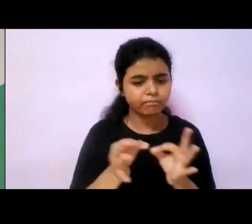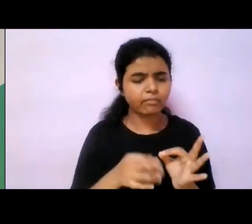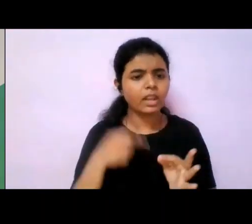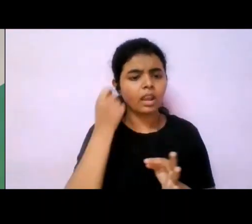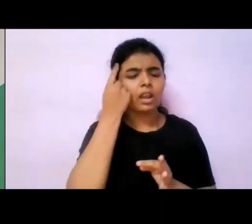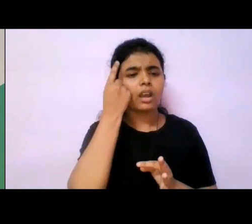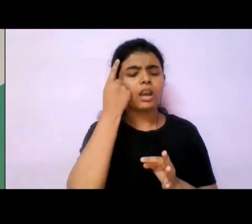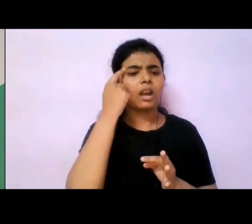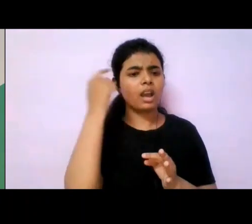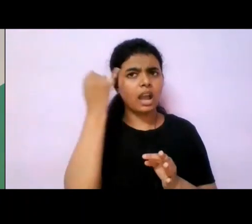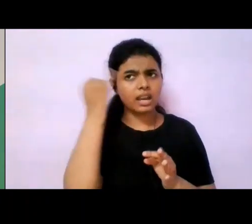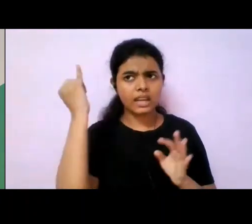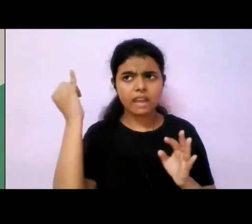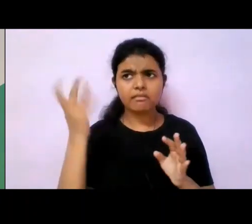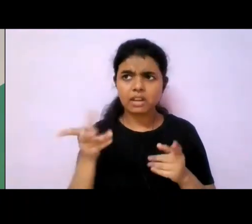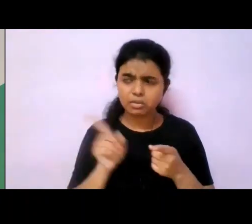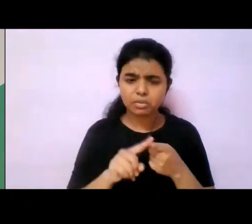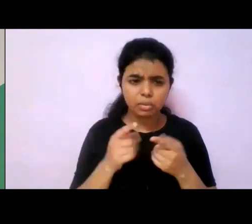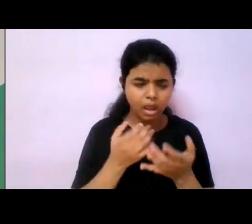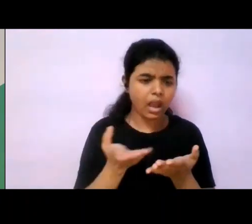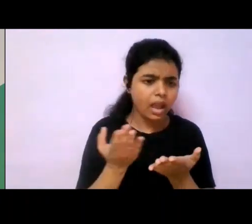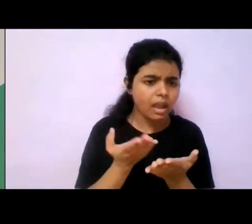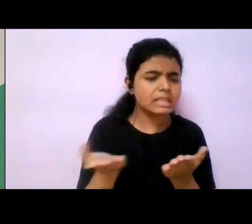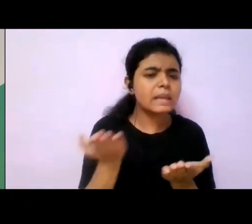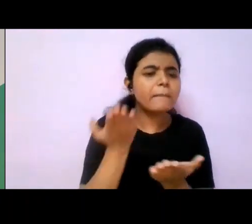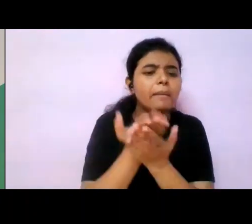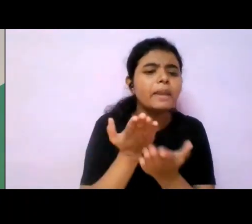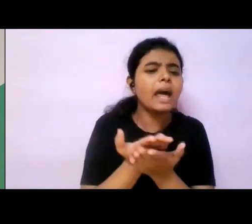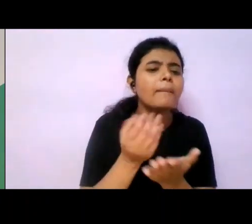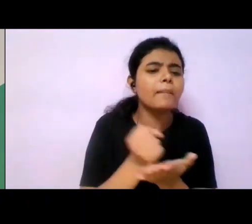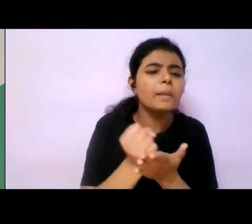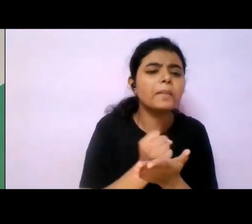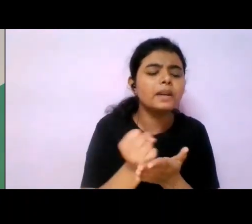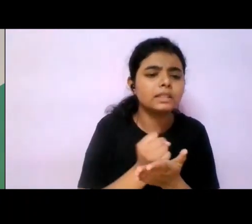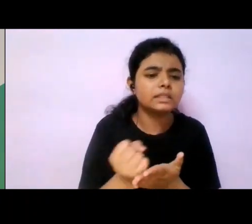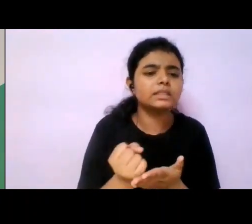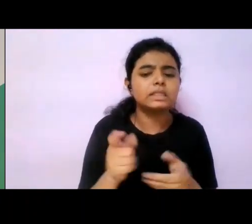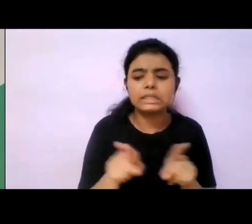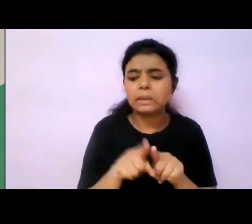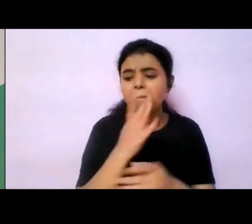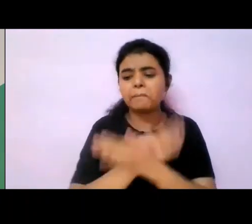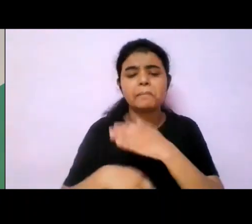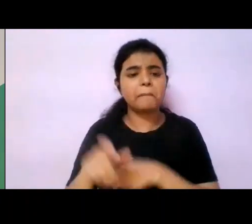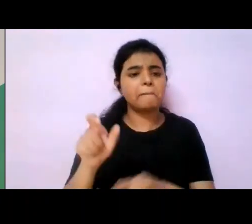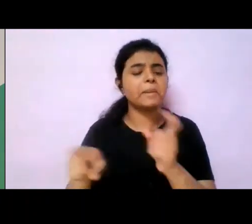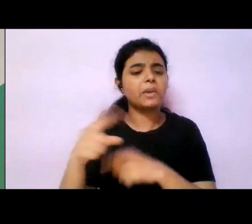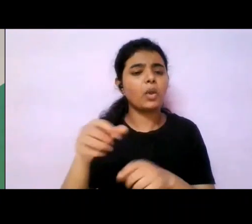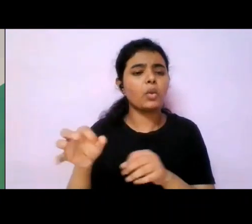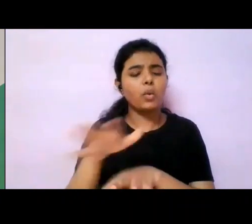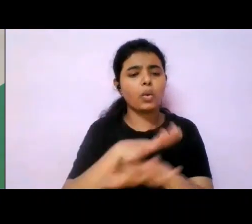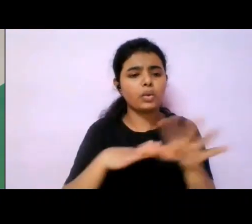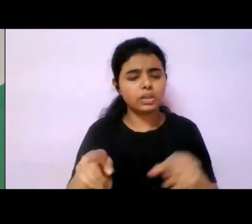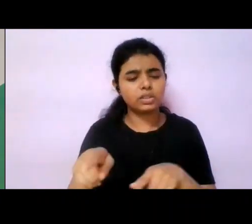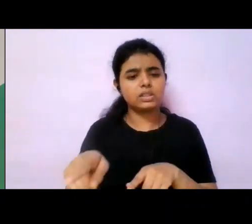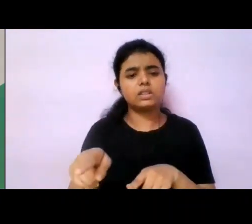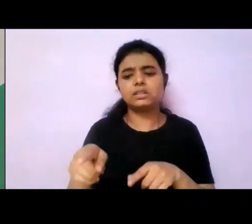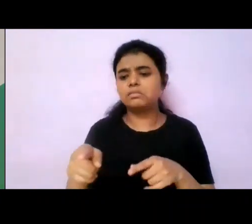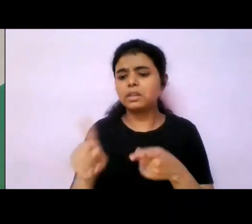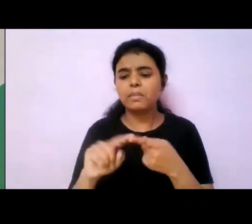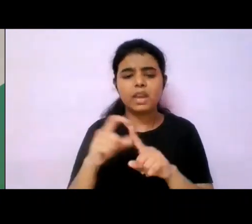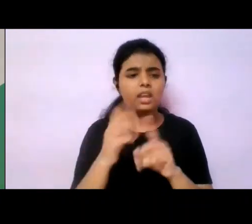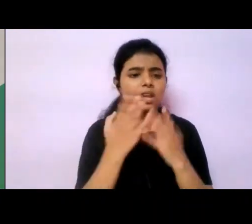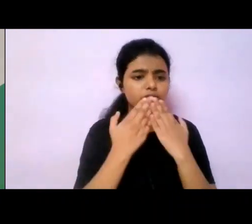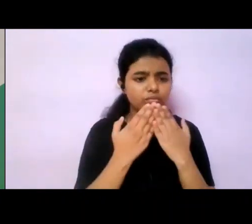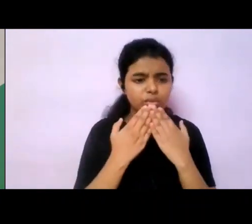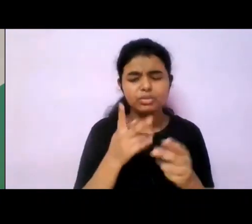And this, of course, is where, the impacts of disabled people's organisations on education and popular